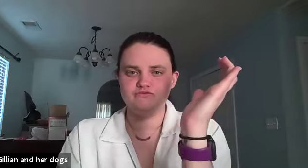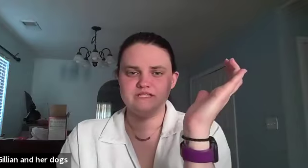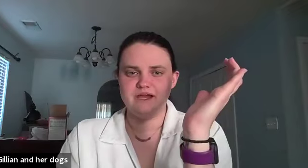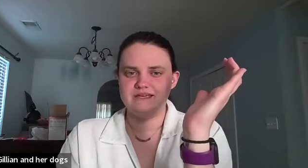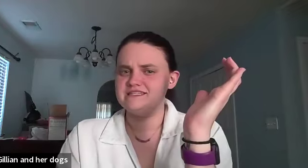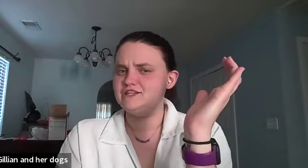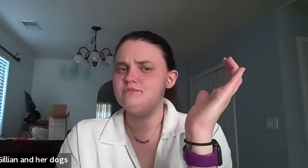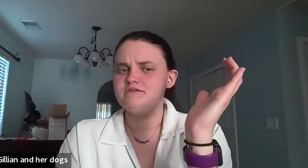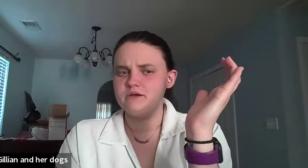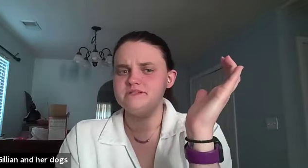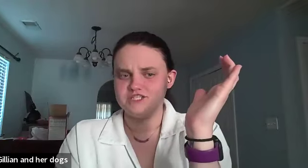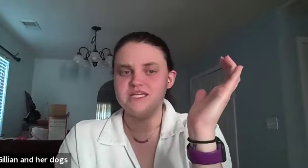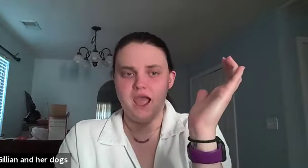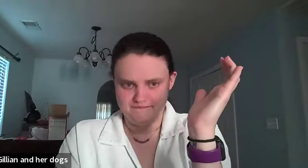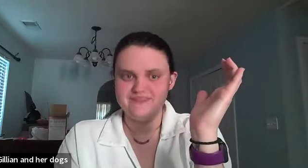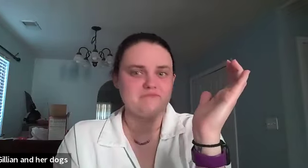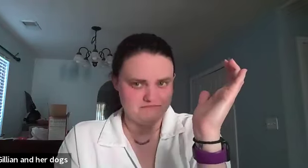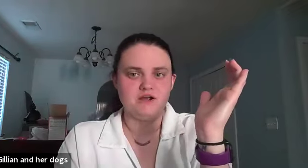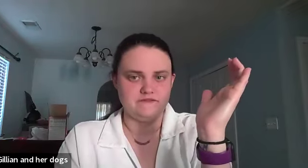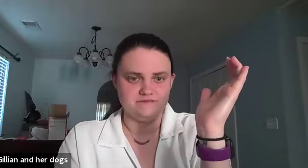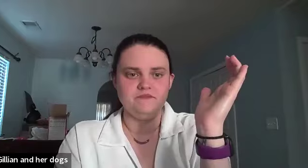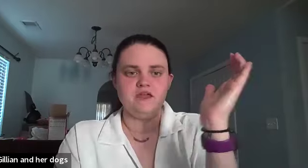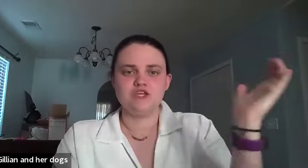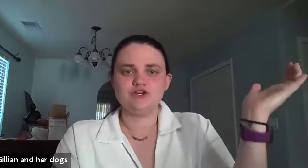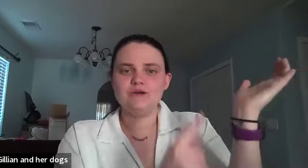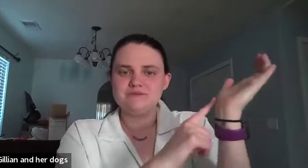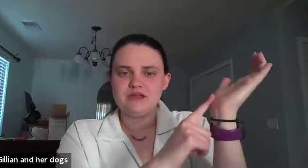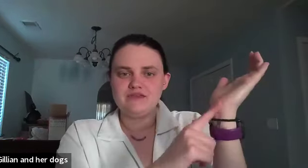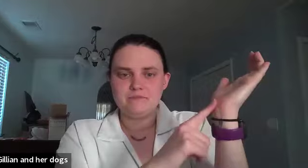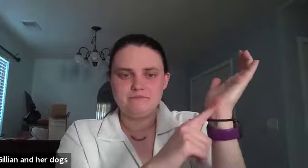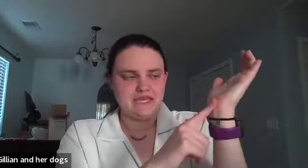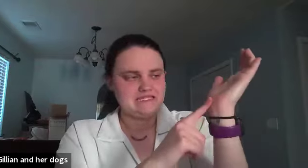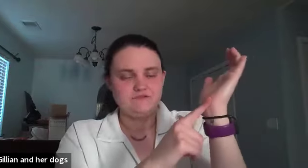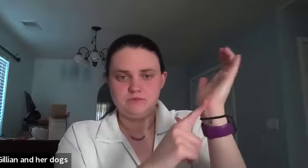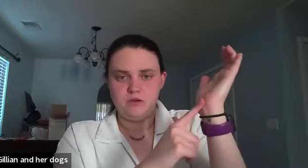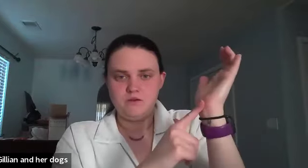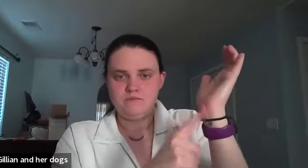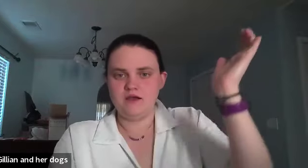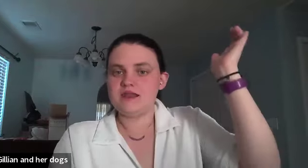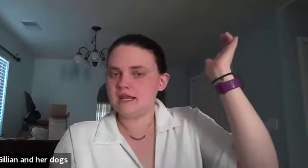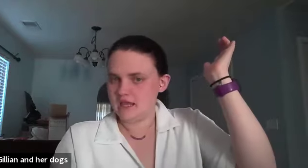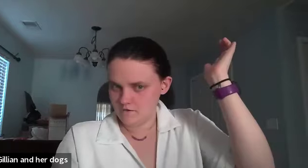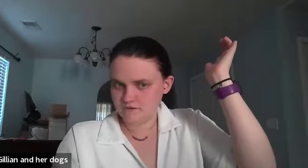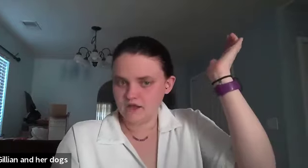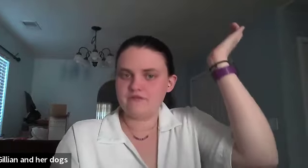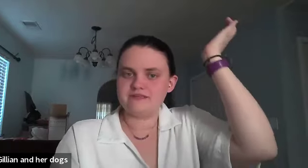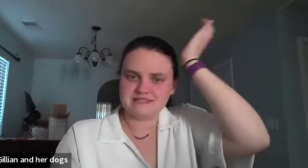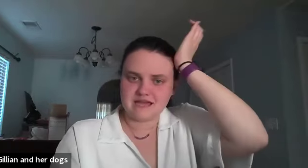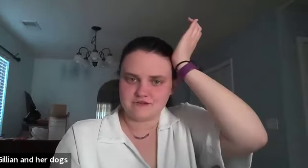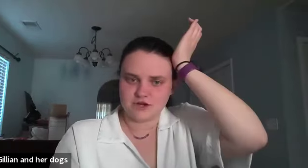your wrist back. It's a little bit of a weird position. Yeah. Yep. Perfect. You're going to bring the base of your palm carefully on the side of your